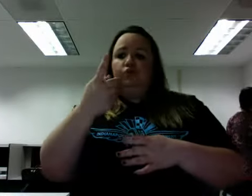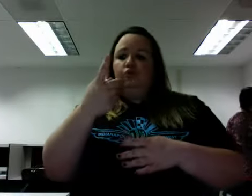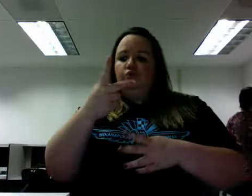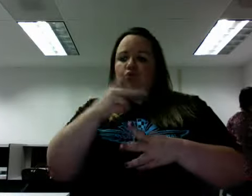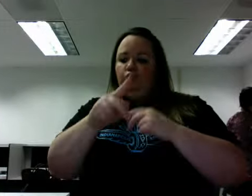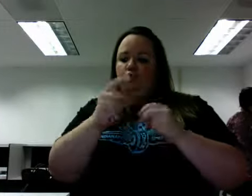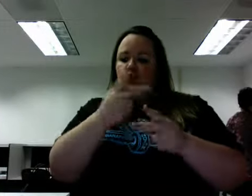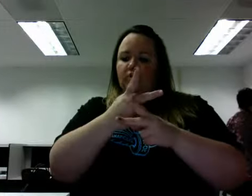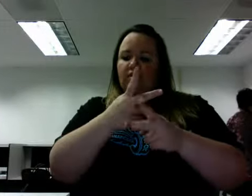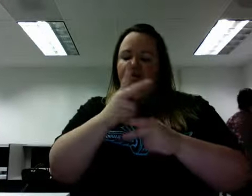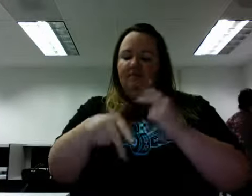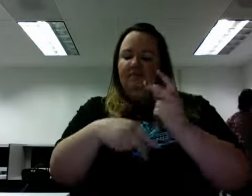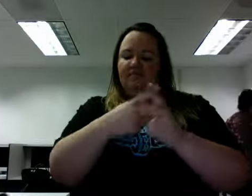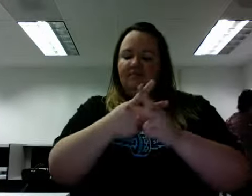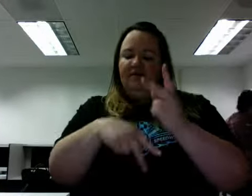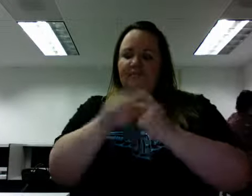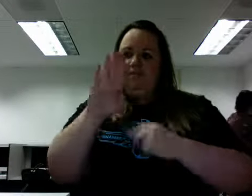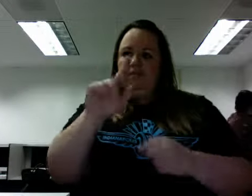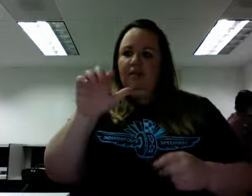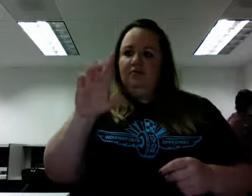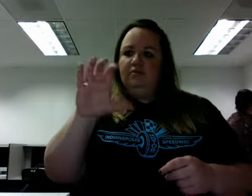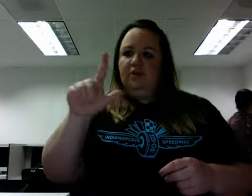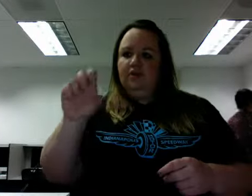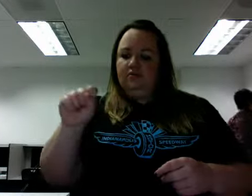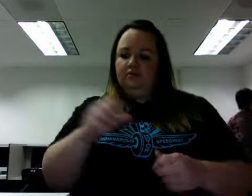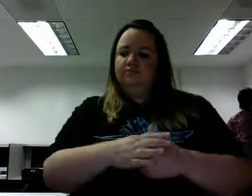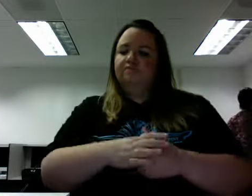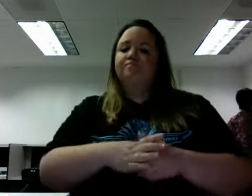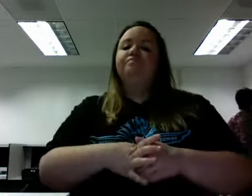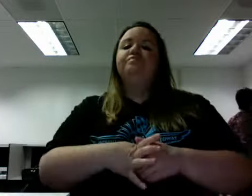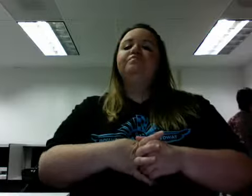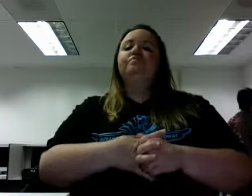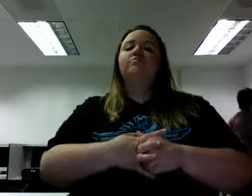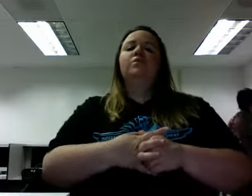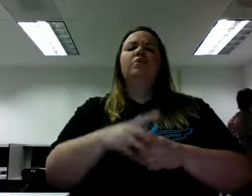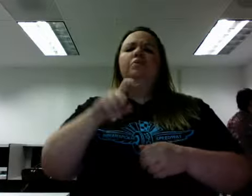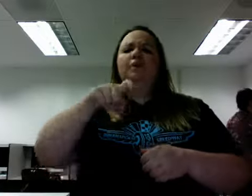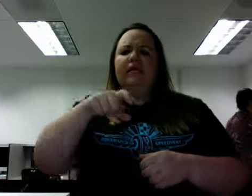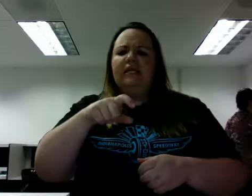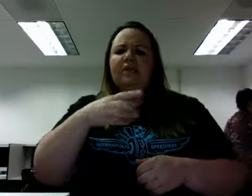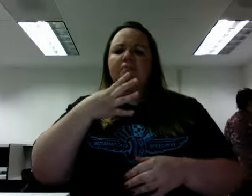cells do for you, Kayla? What do we need red blood cells for? Can you tell me?